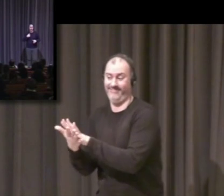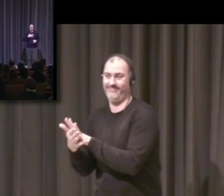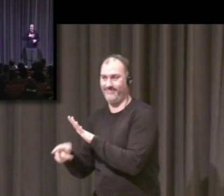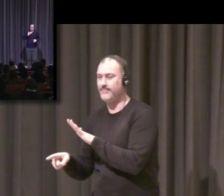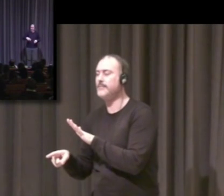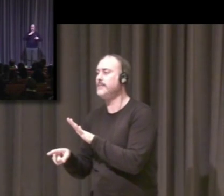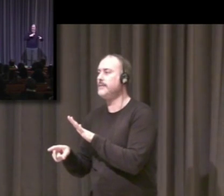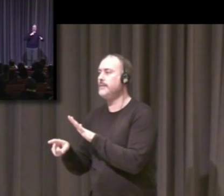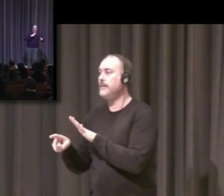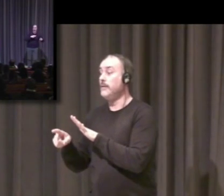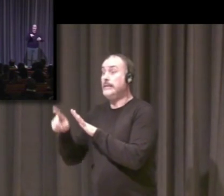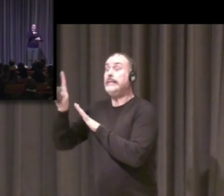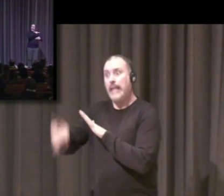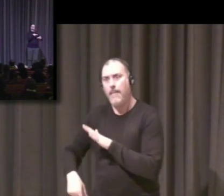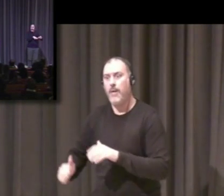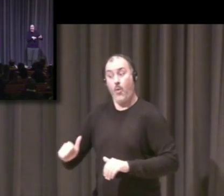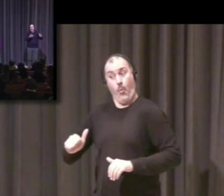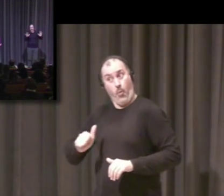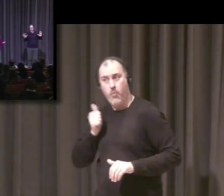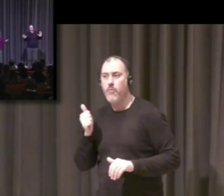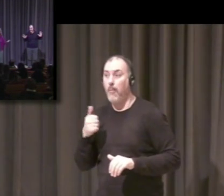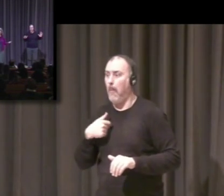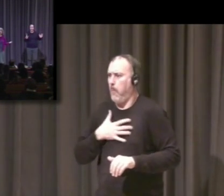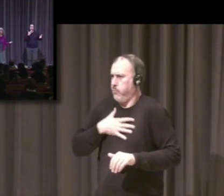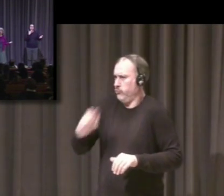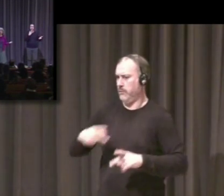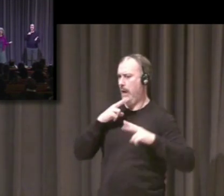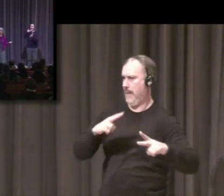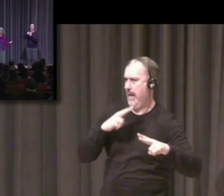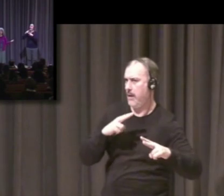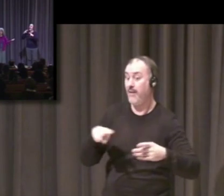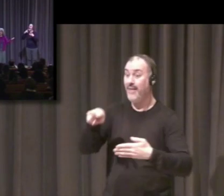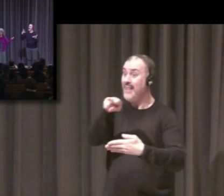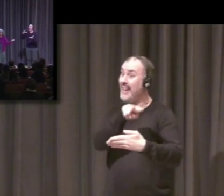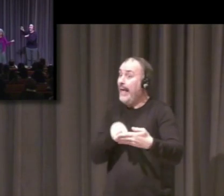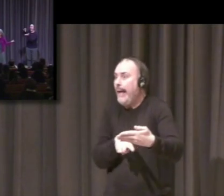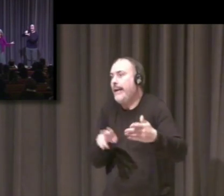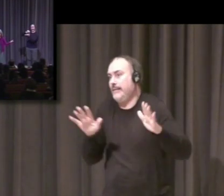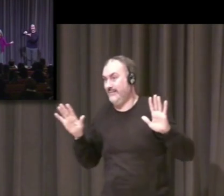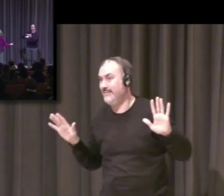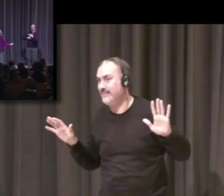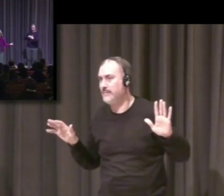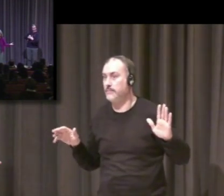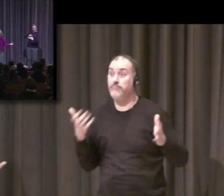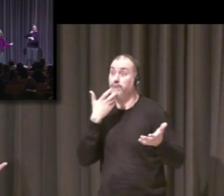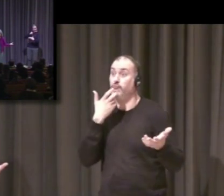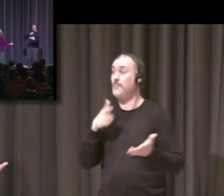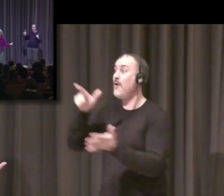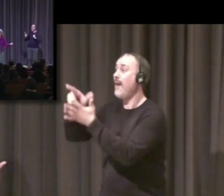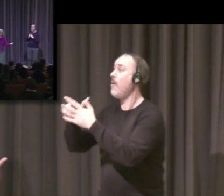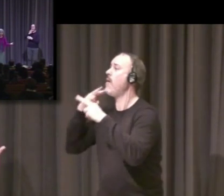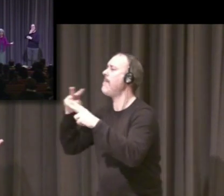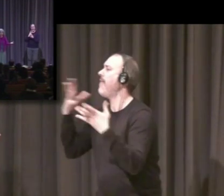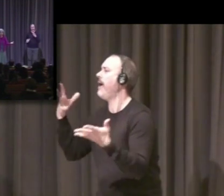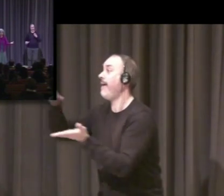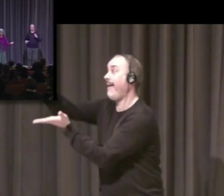the script of a spoken language is bilingual, because those are two different languages.